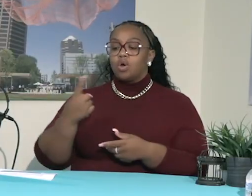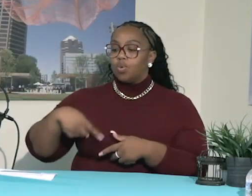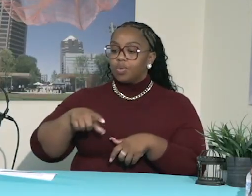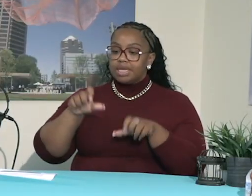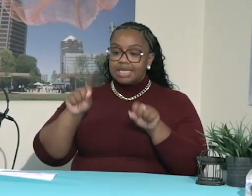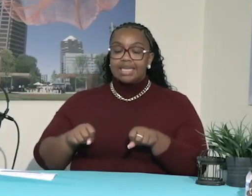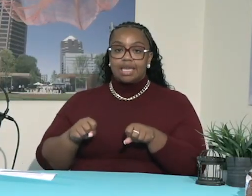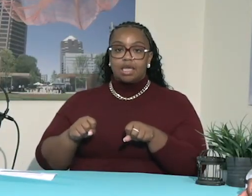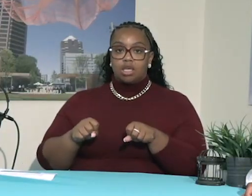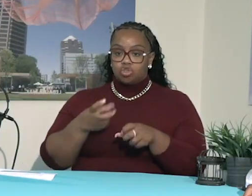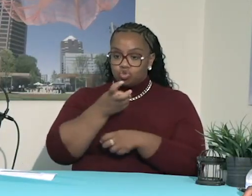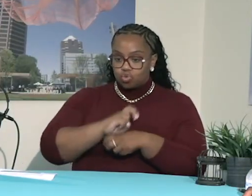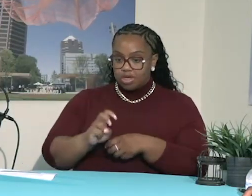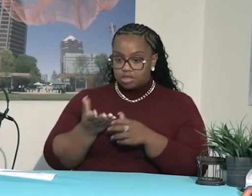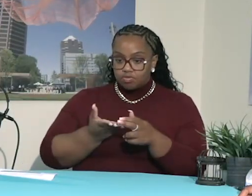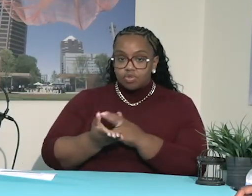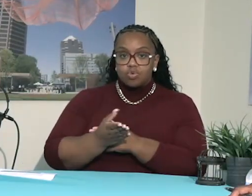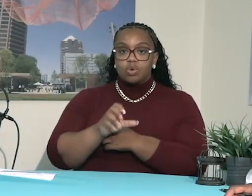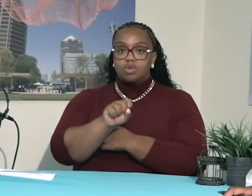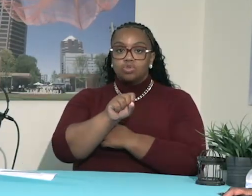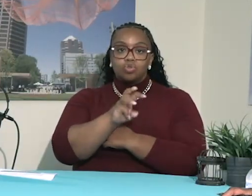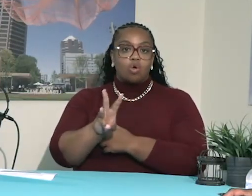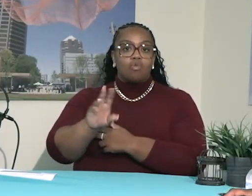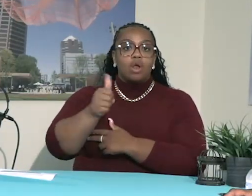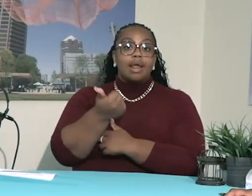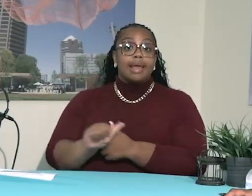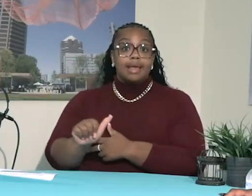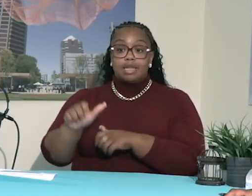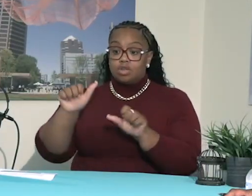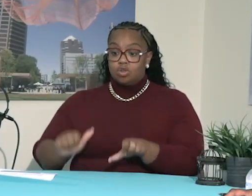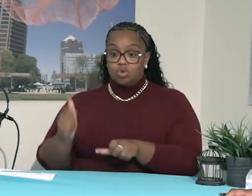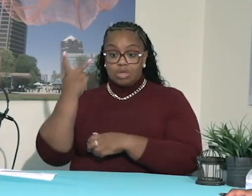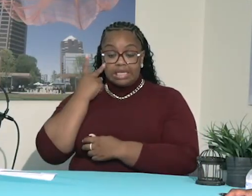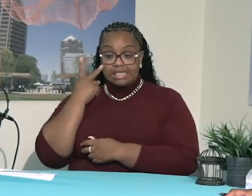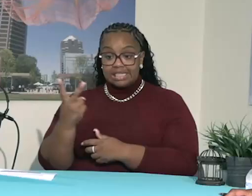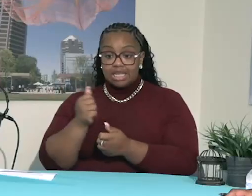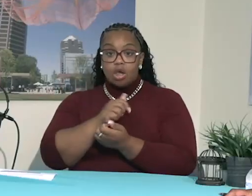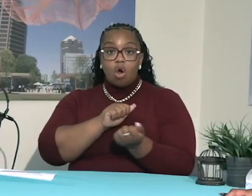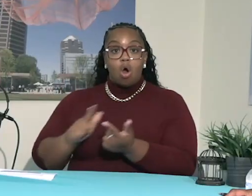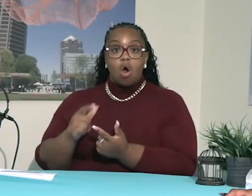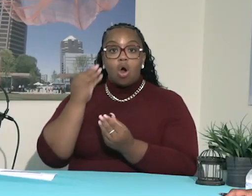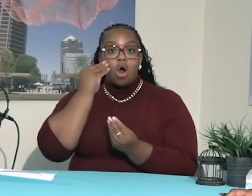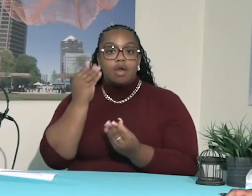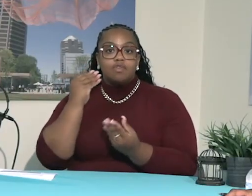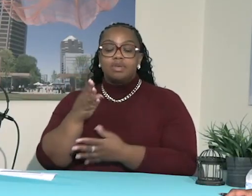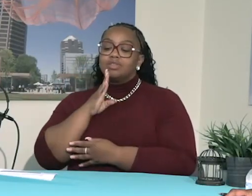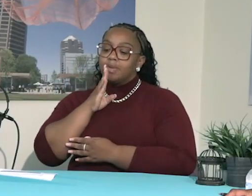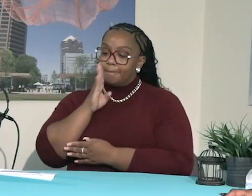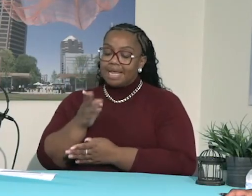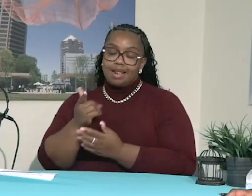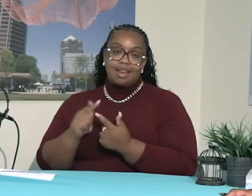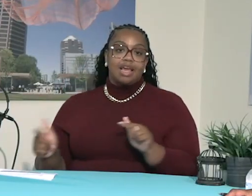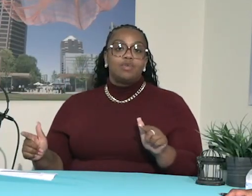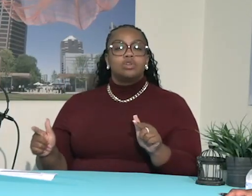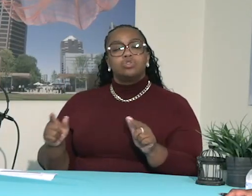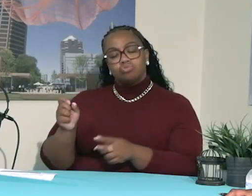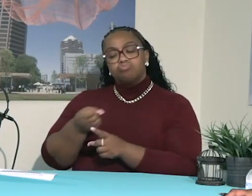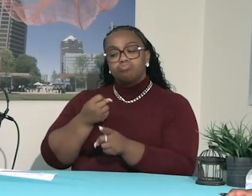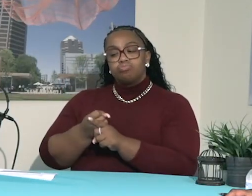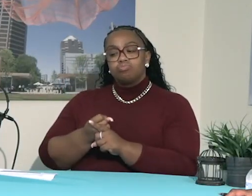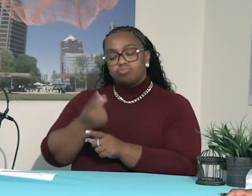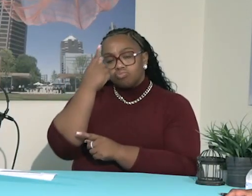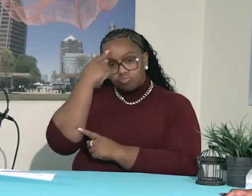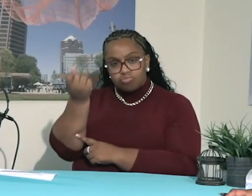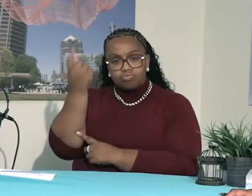access to VoiceOver, have access to American Sign Language interpreter, and also see that information in plain language statements to help you better comprehend and